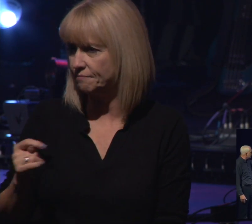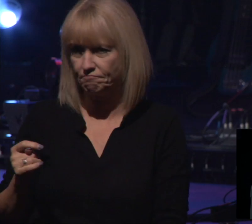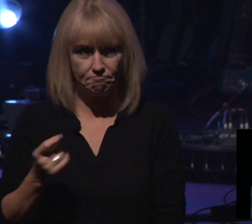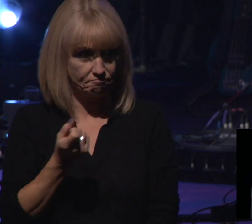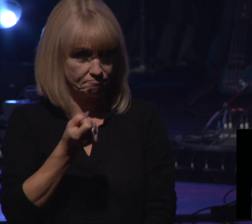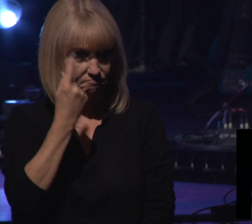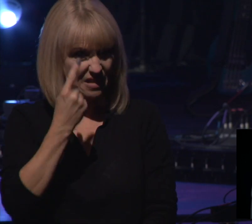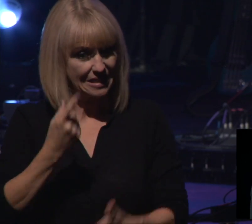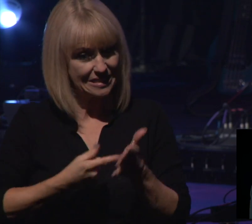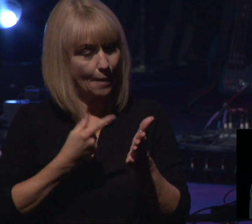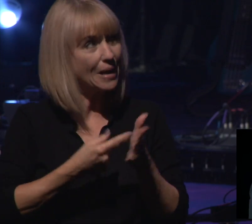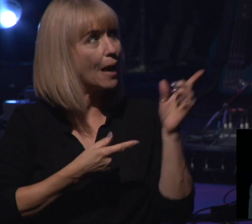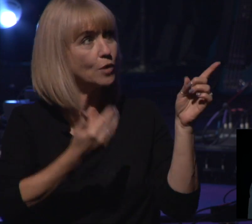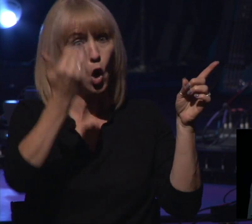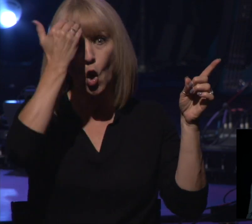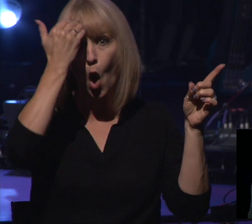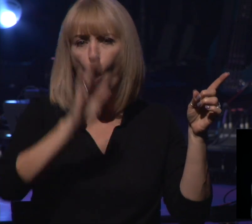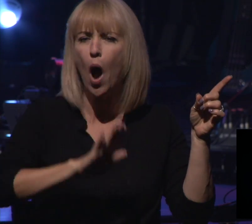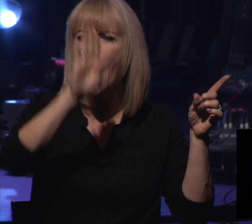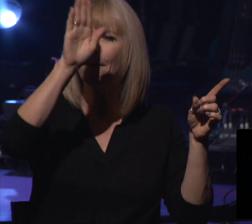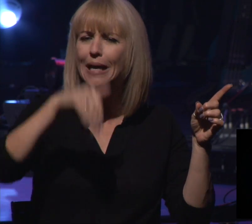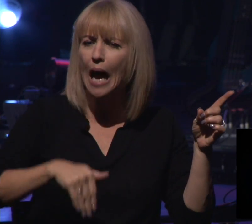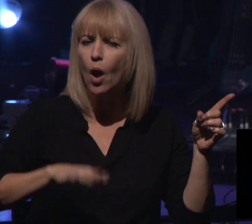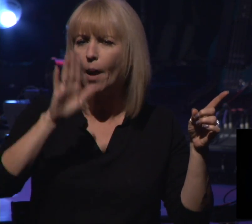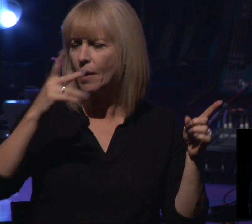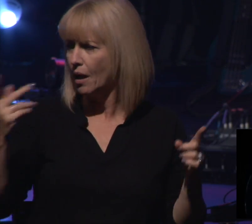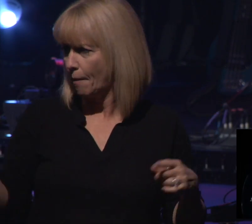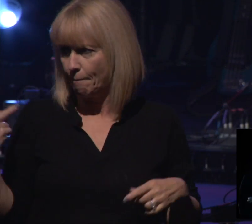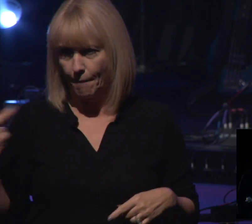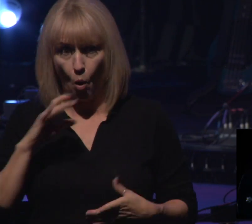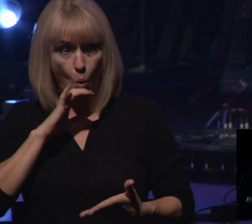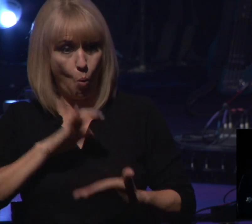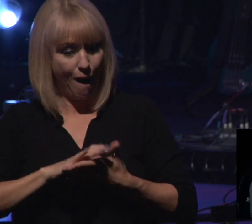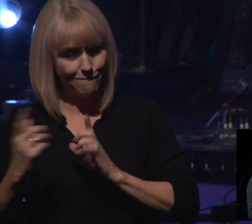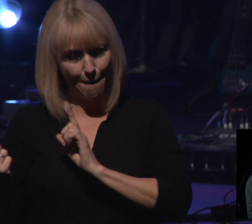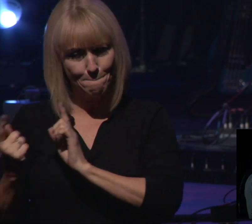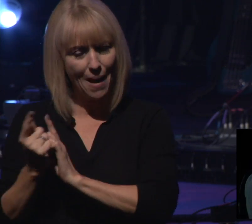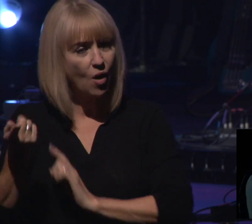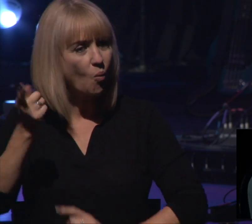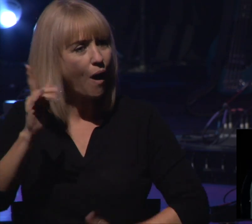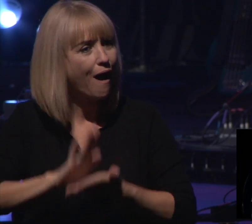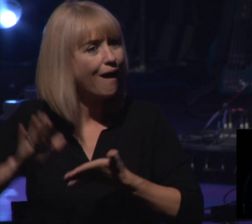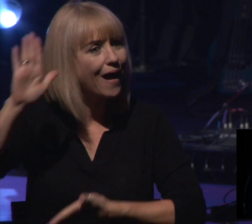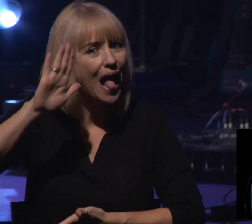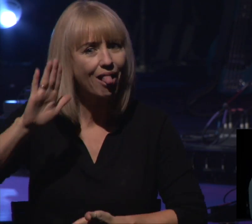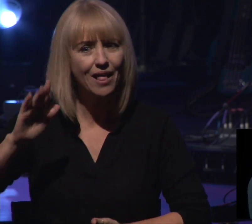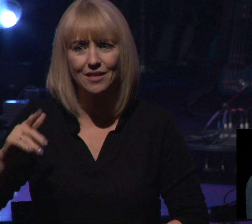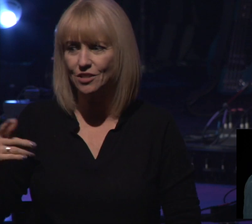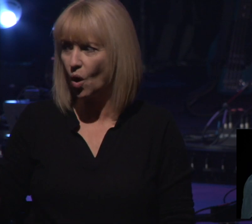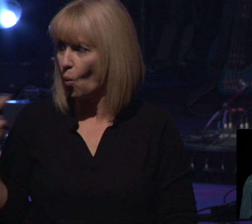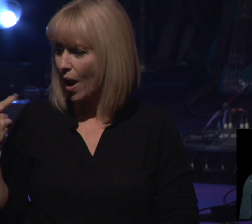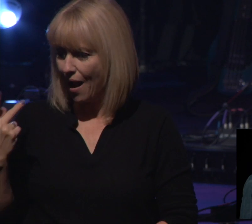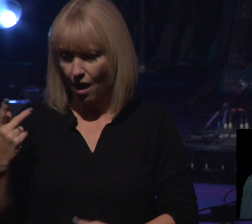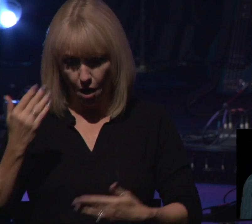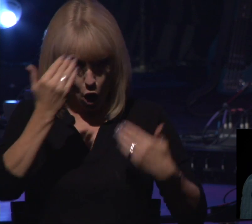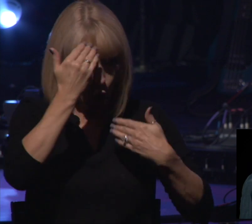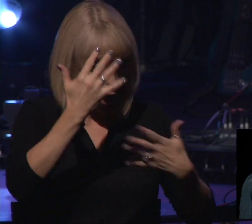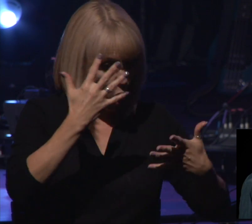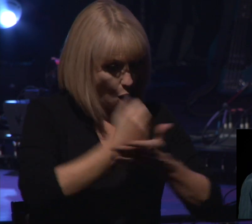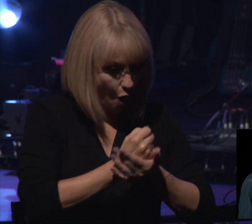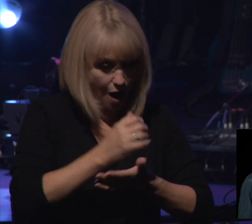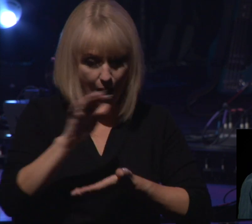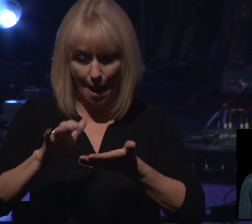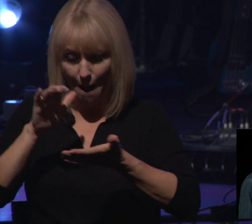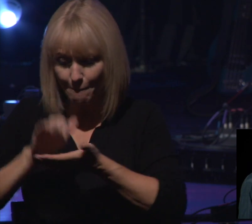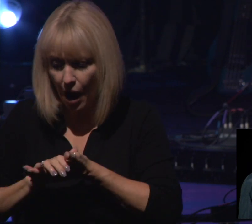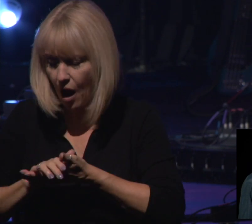down. Jean, we met in college. We spent a lot of time together in college. We got married in college. I knew her well. We got married, and boy, we changed a little bit. We